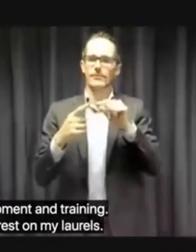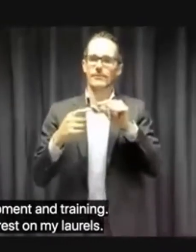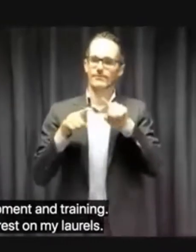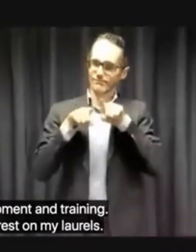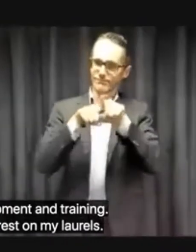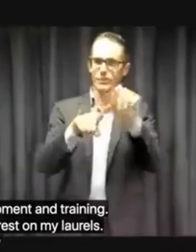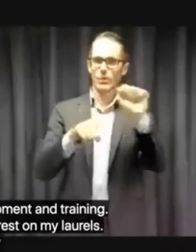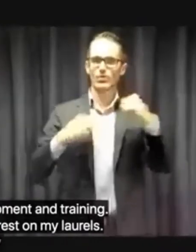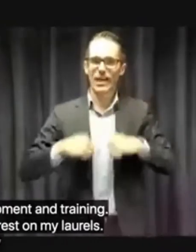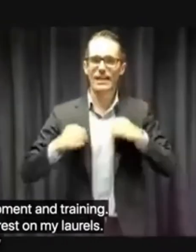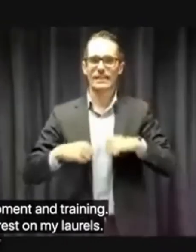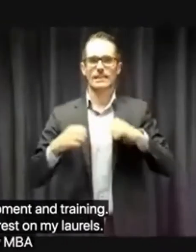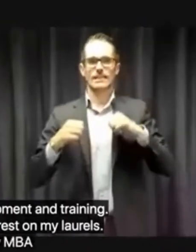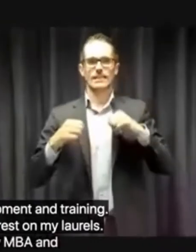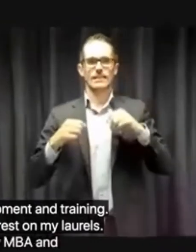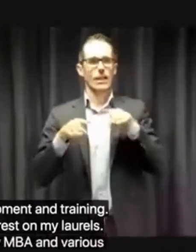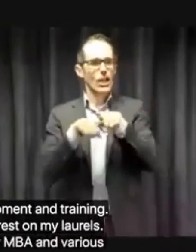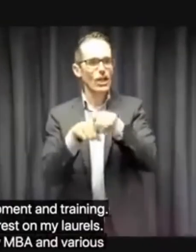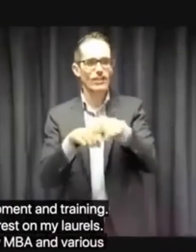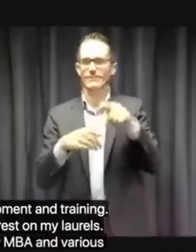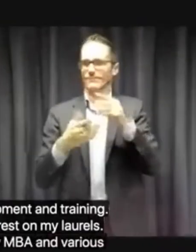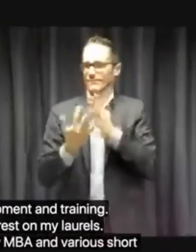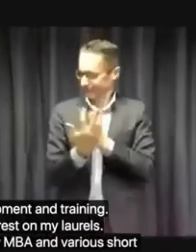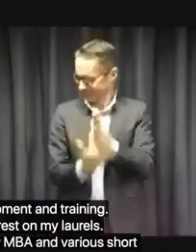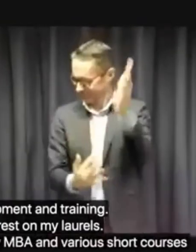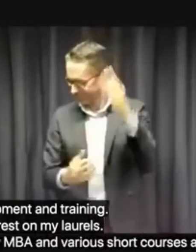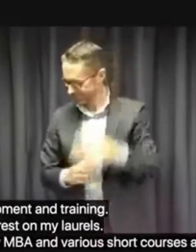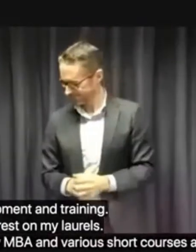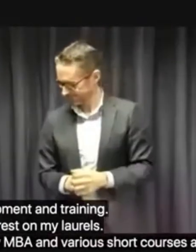to look at continuous learning, keep up with